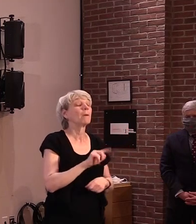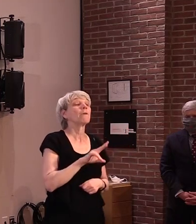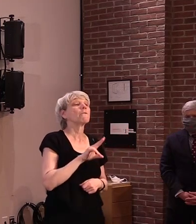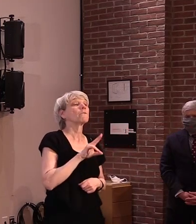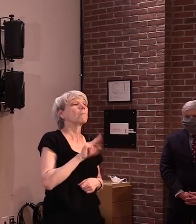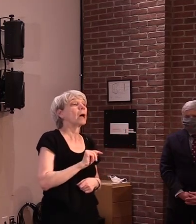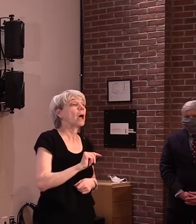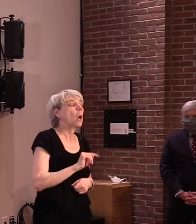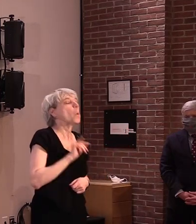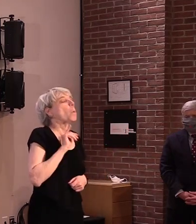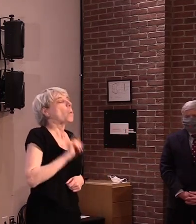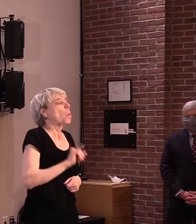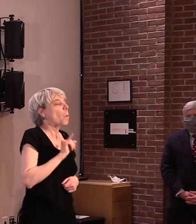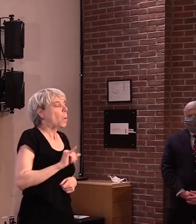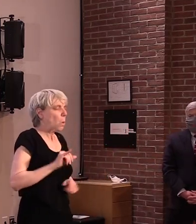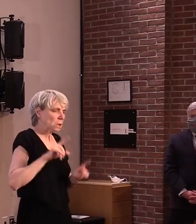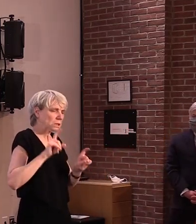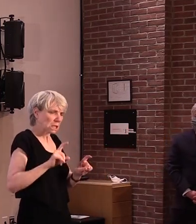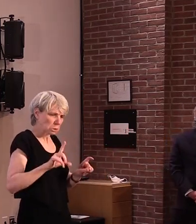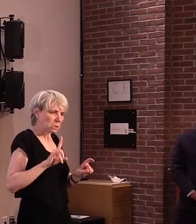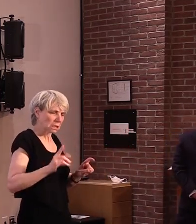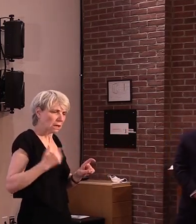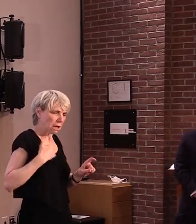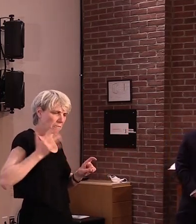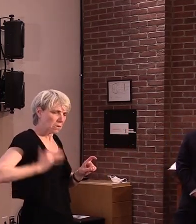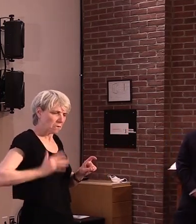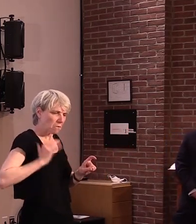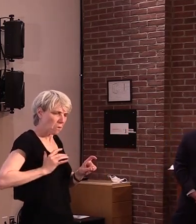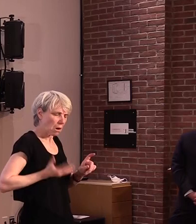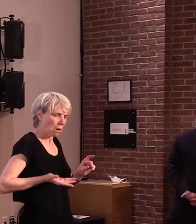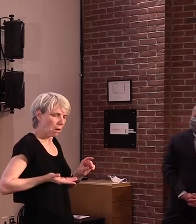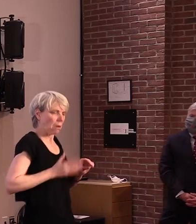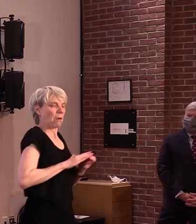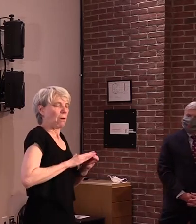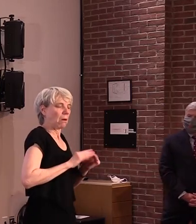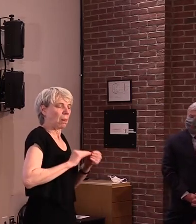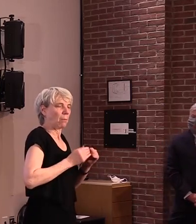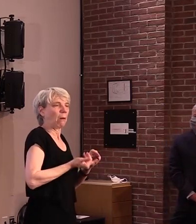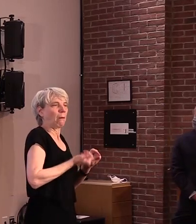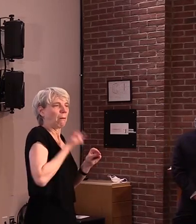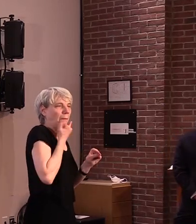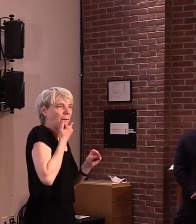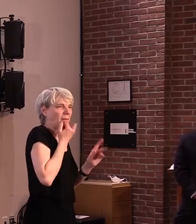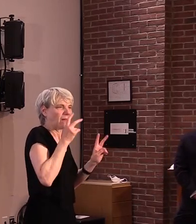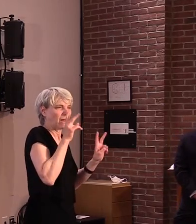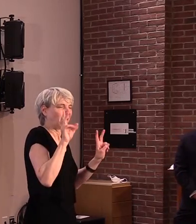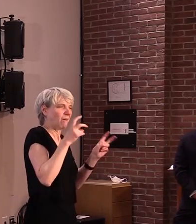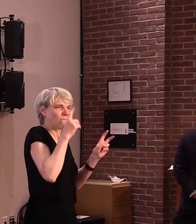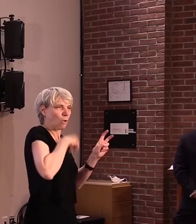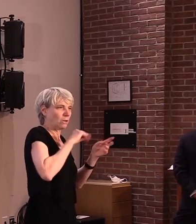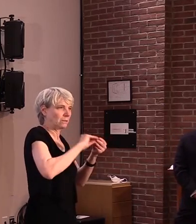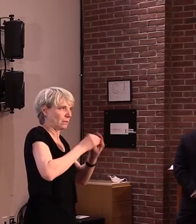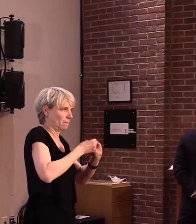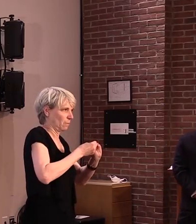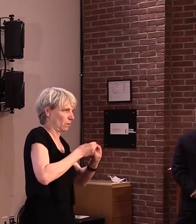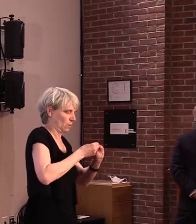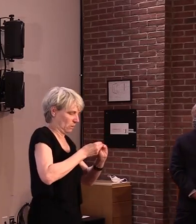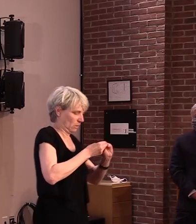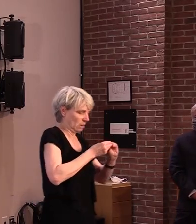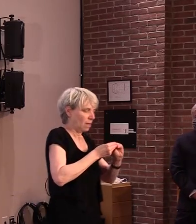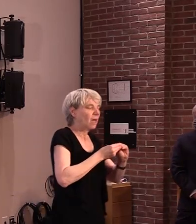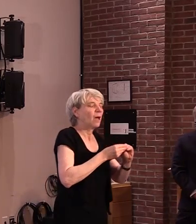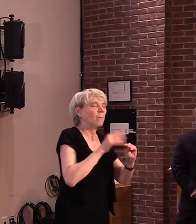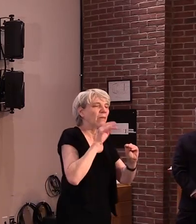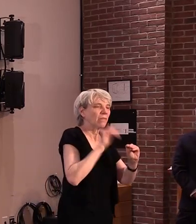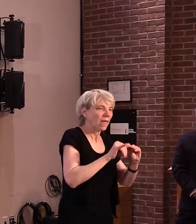because that denominator got bigger because more tests were reported, we've calculated that it was under 1% the difference it